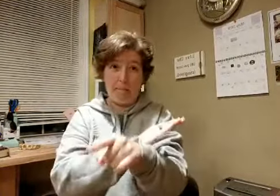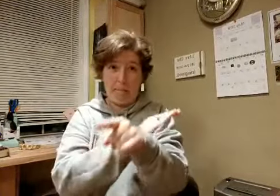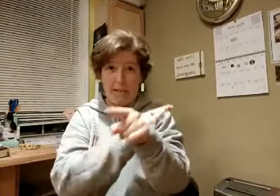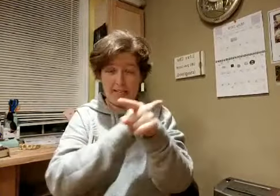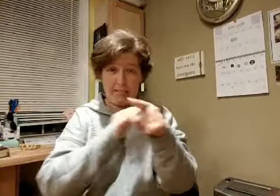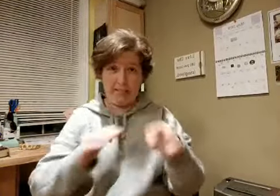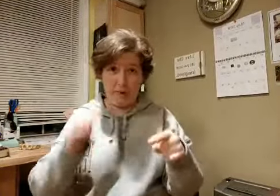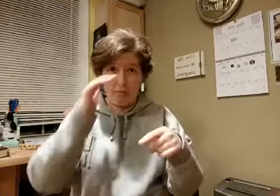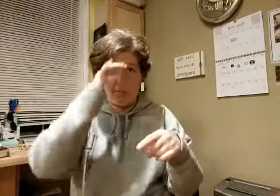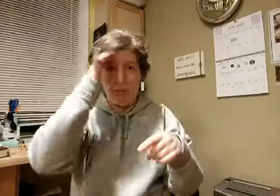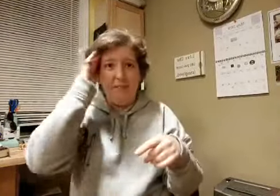black kill.